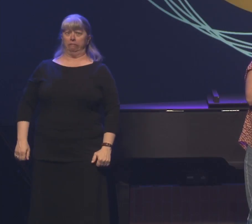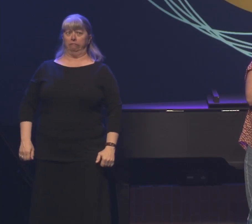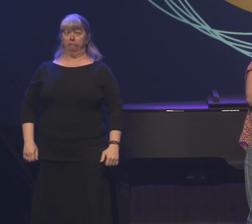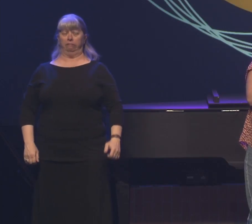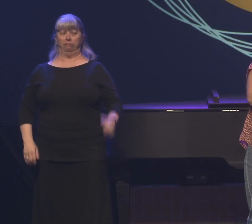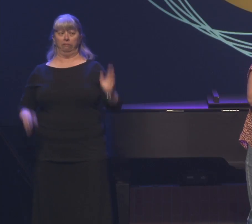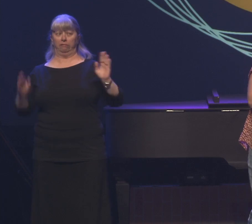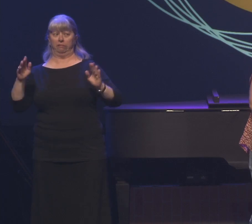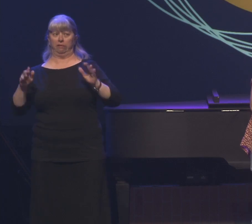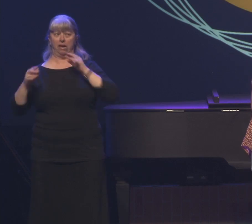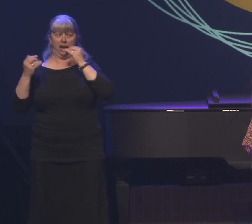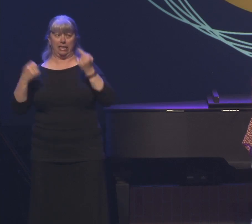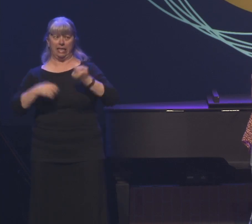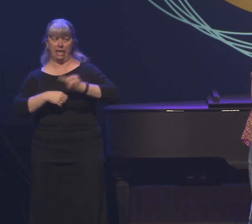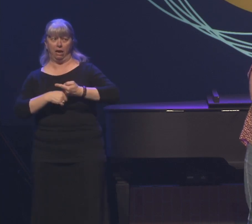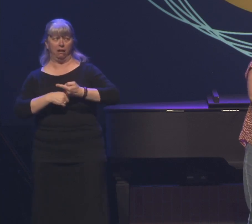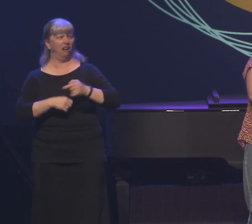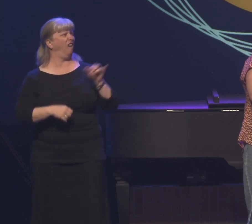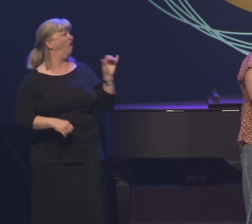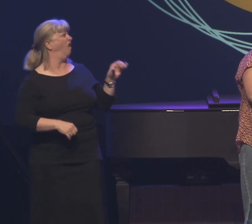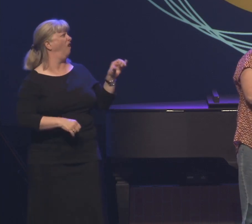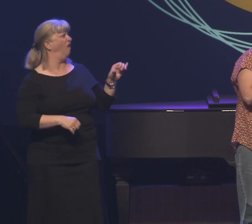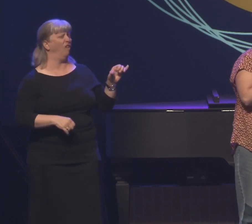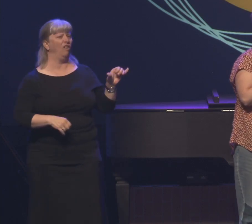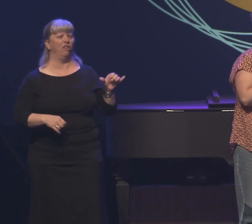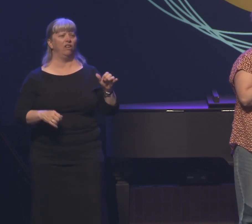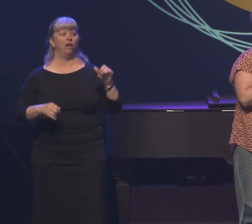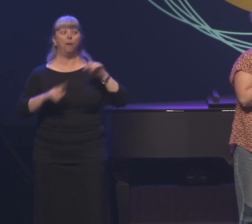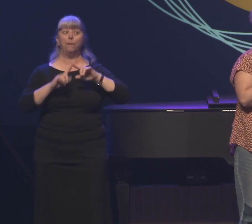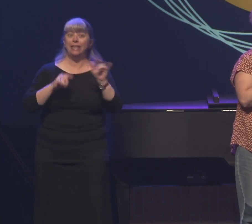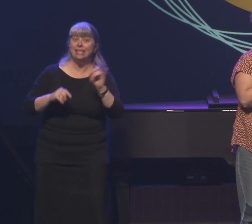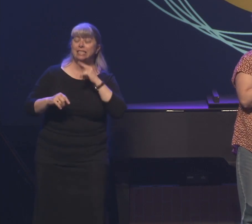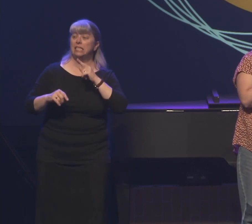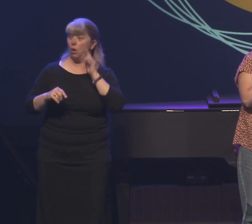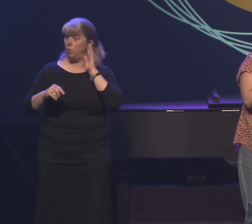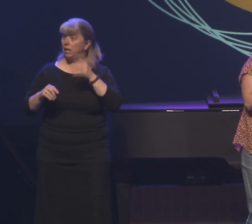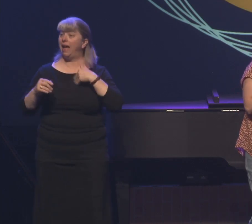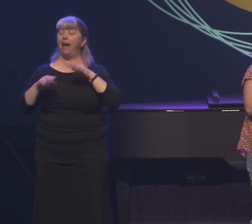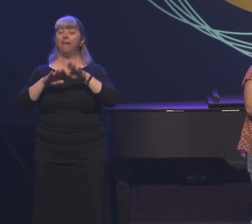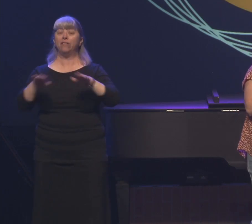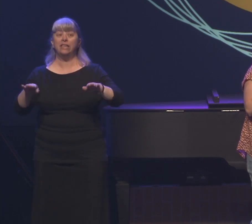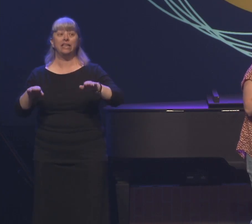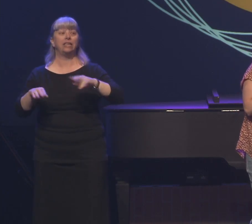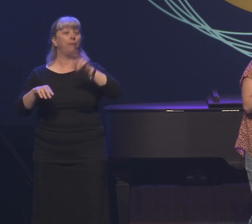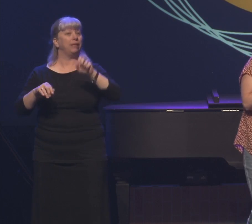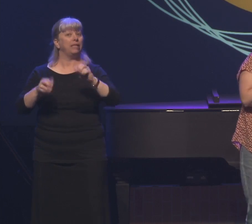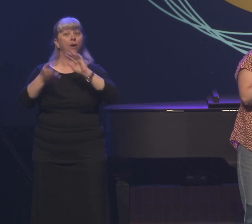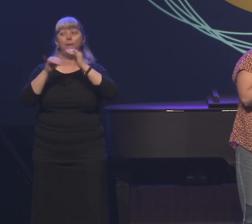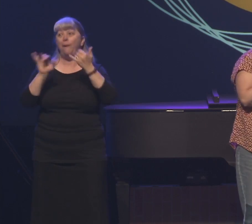The auction's not today. Oh. It's June 11th, like we just said, but we do have a kids' peace party that